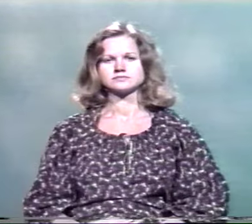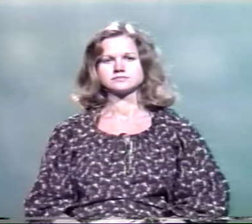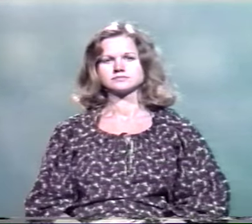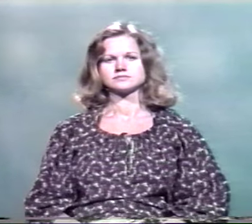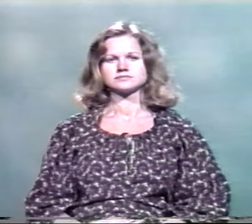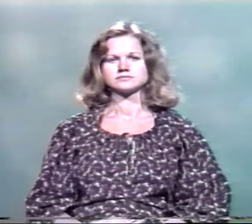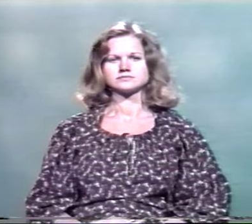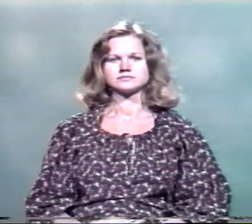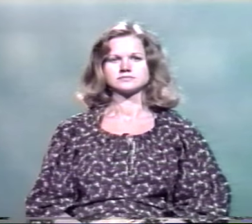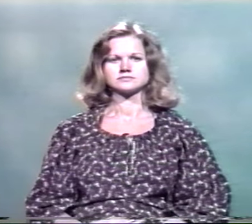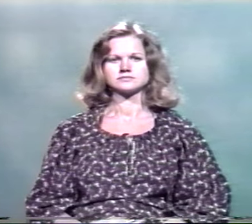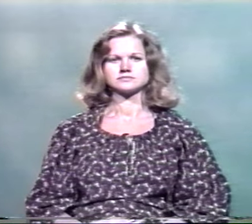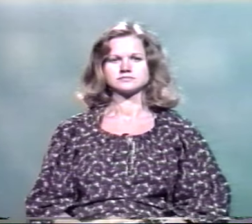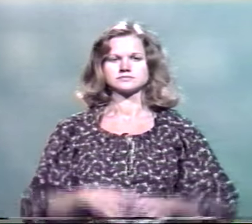To hang clothes on the line.